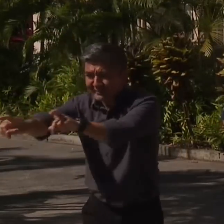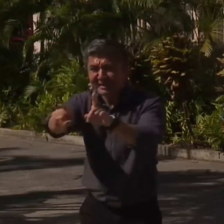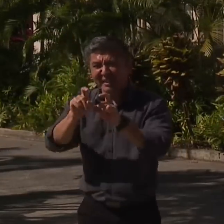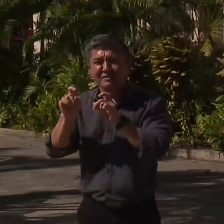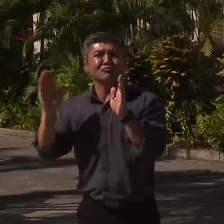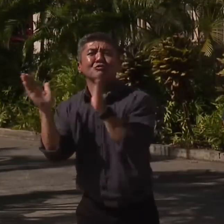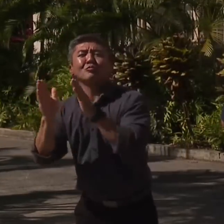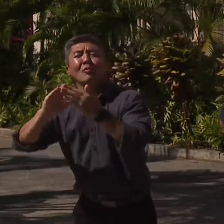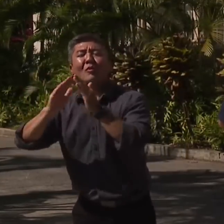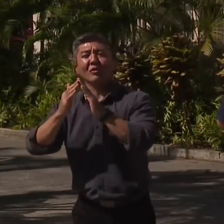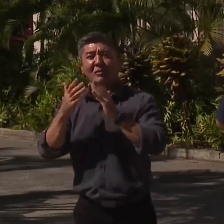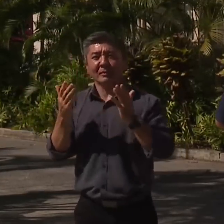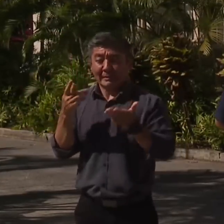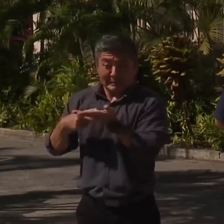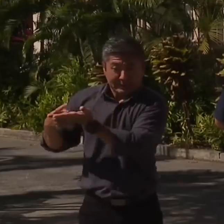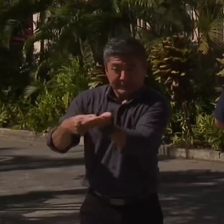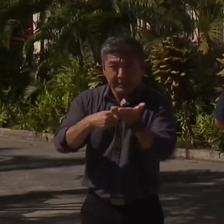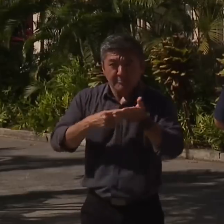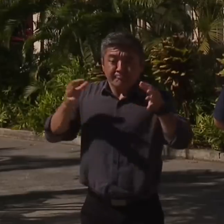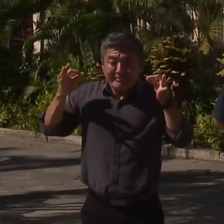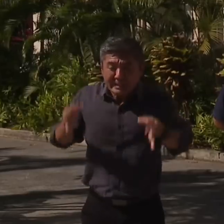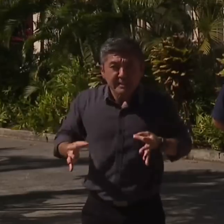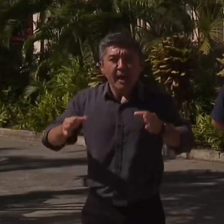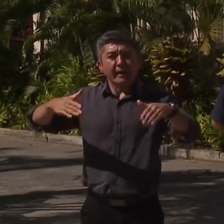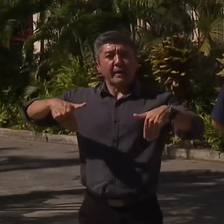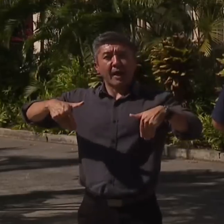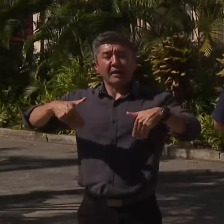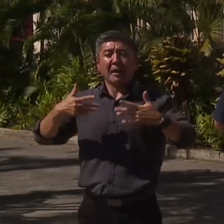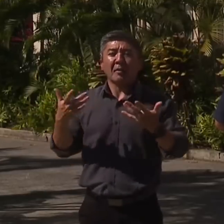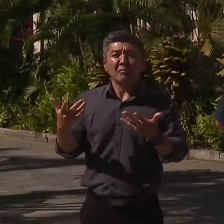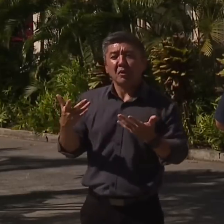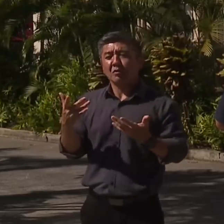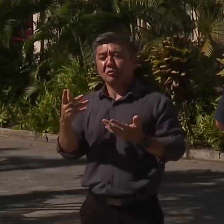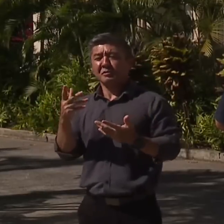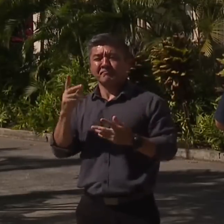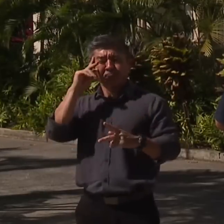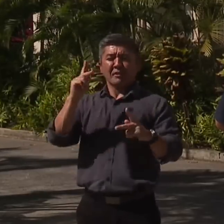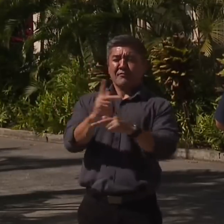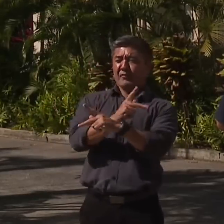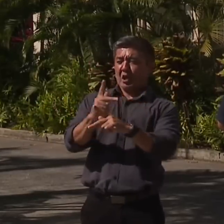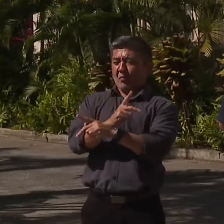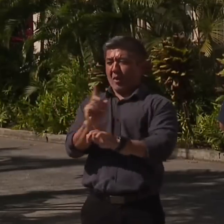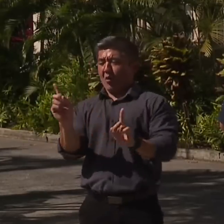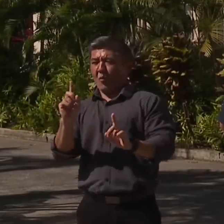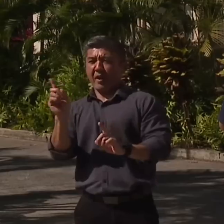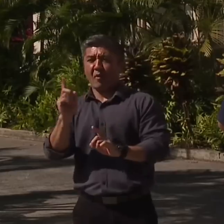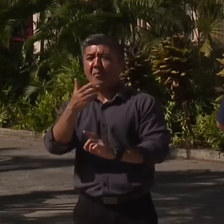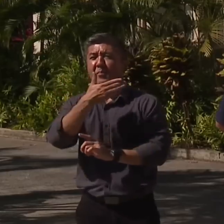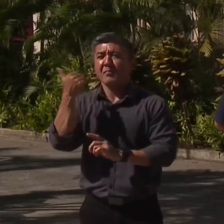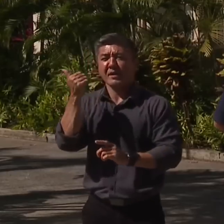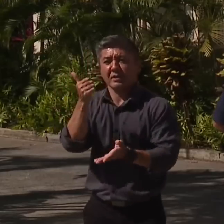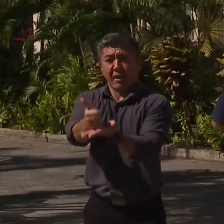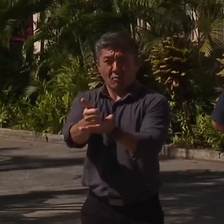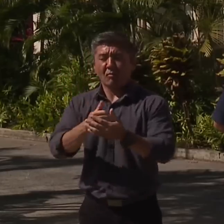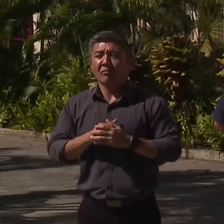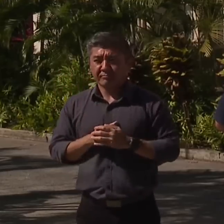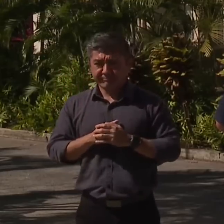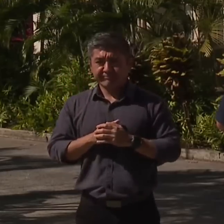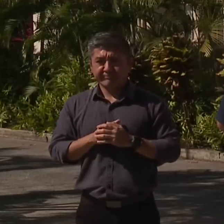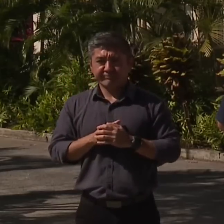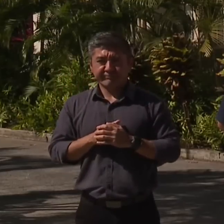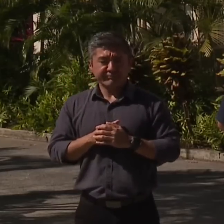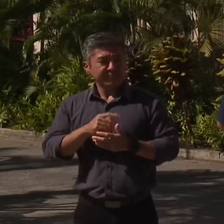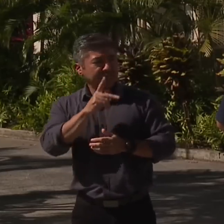had. They've not been completed, but you know, everything's on the table. We want to help our other counties also. Rick